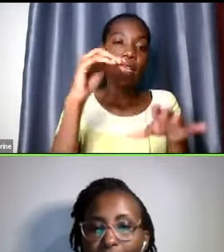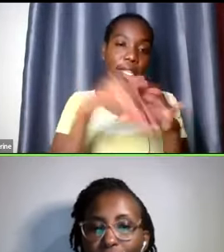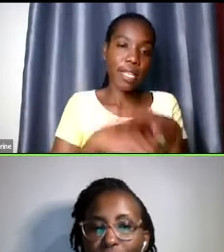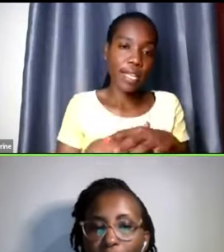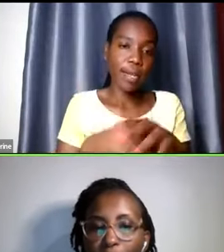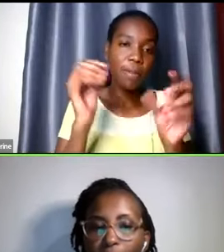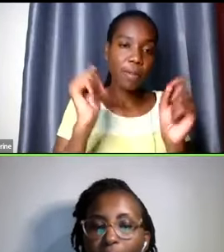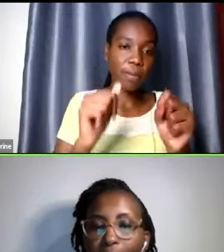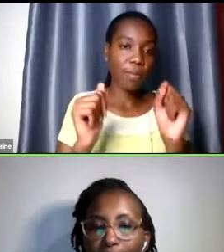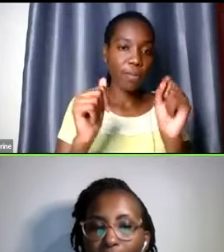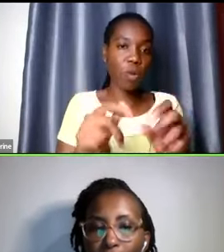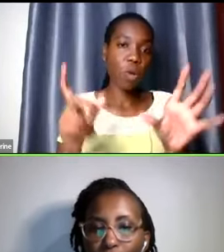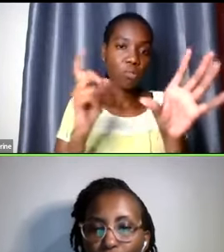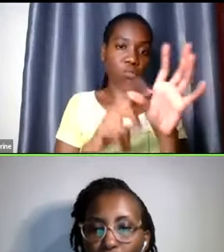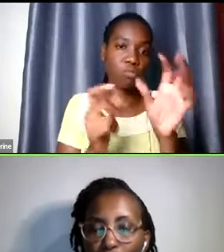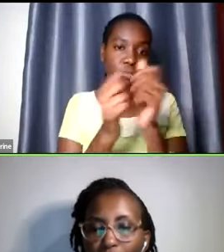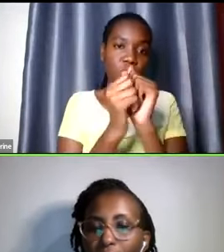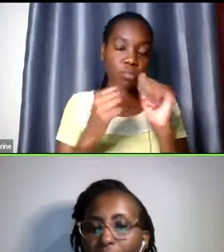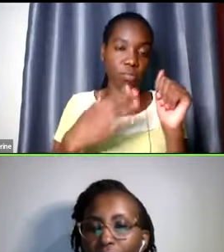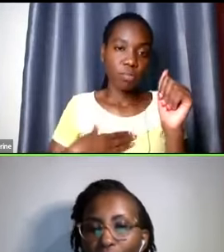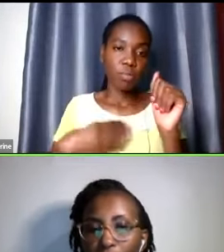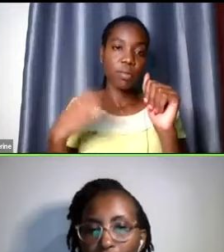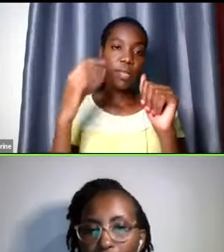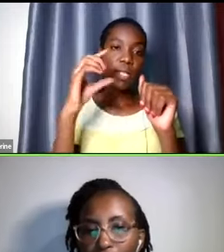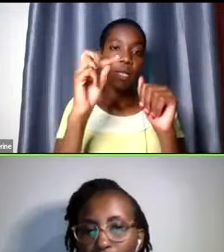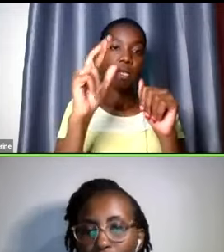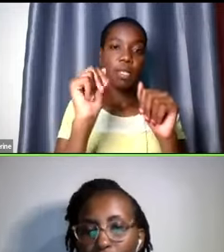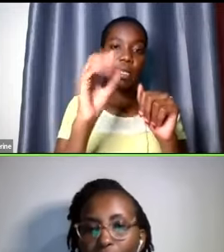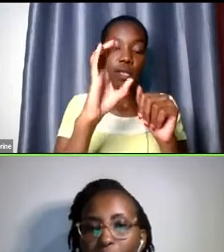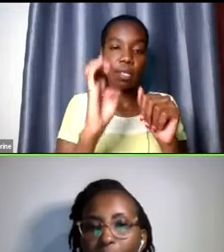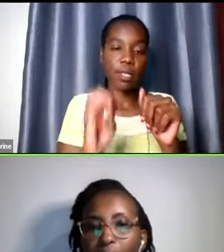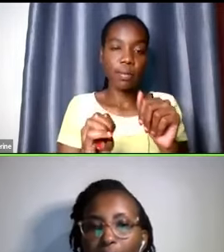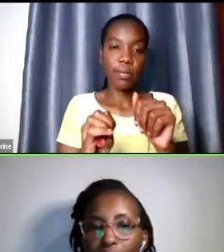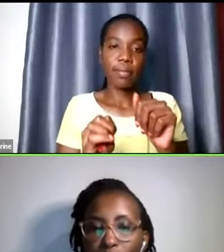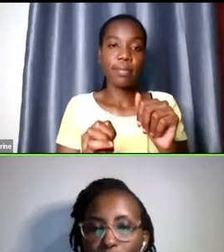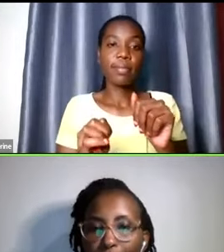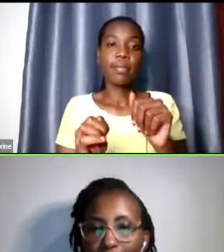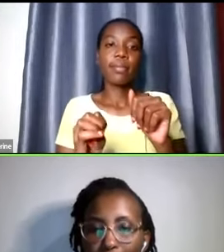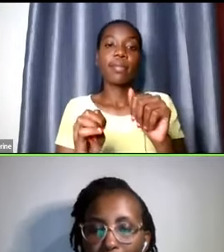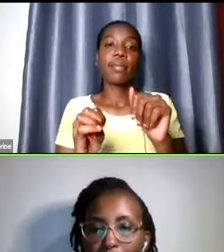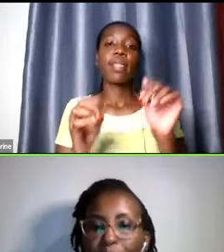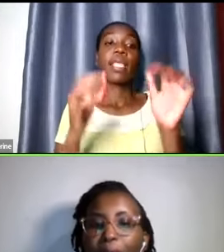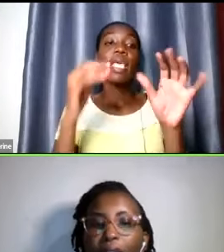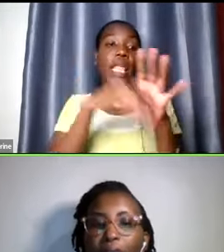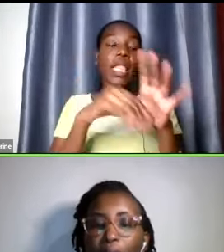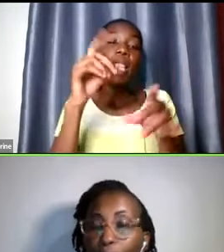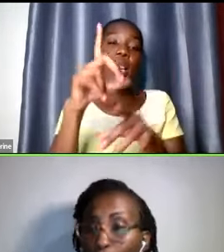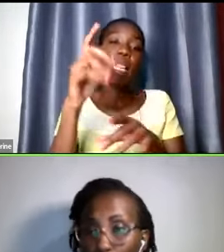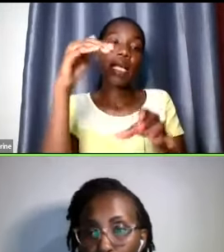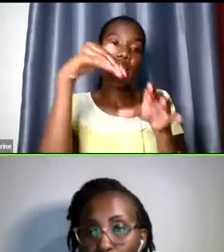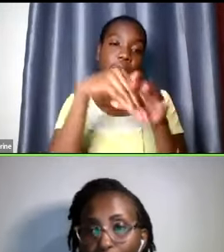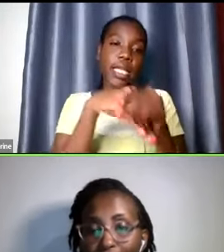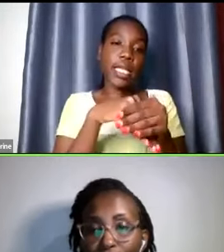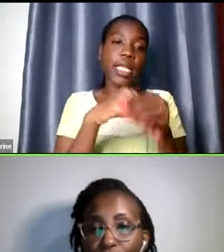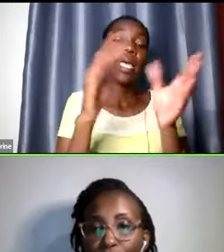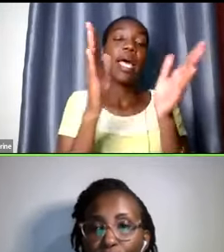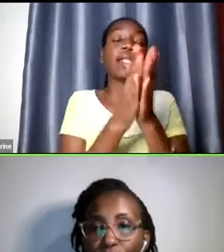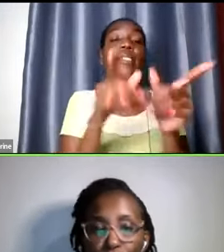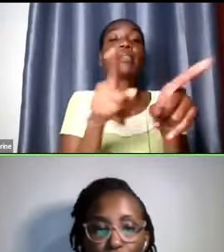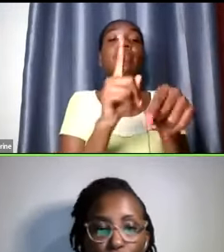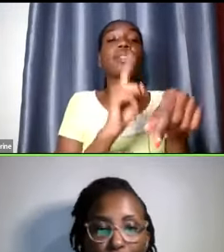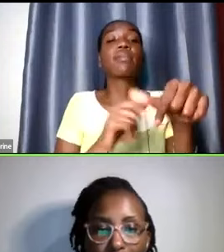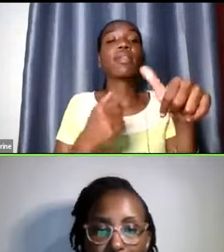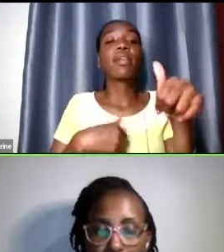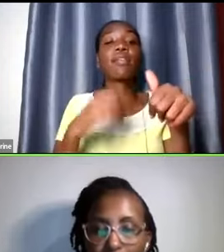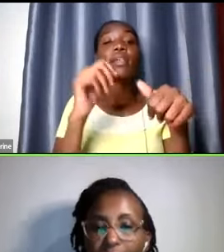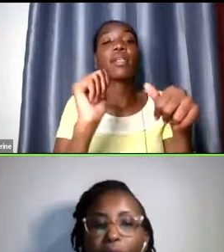at CHRPK Grace Nzula. CHRPK Grace Nzula is my handle on LinkedIn. We are also, Atara Solutions is